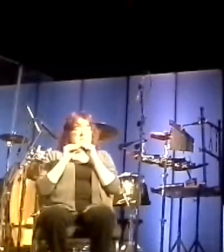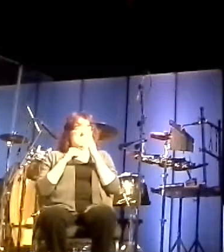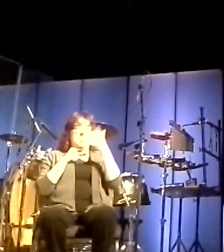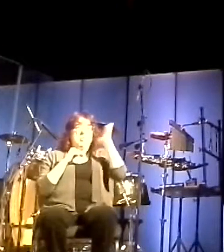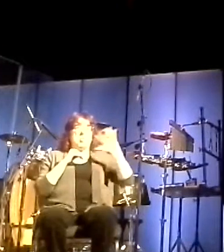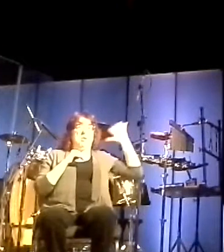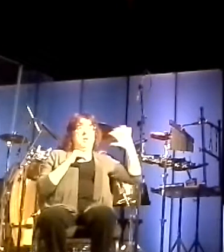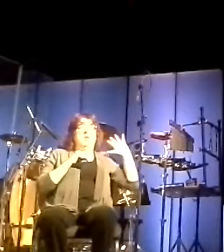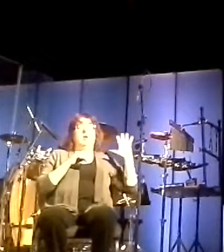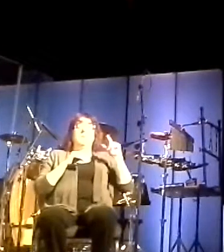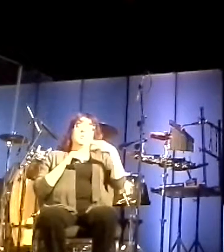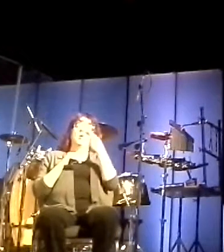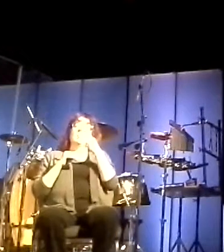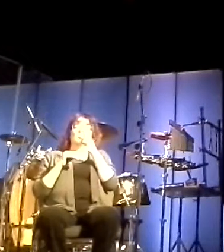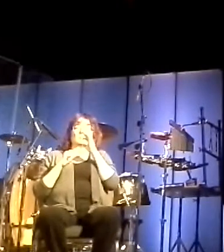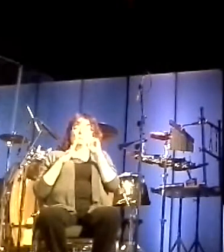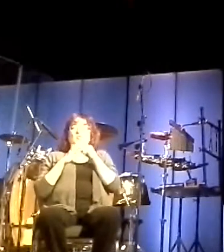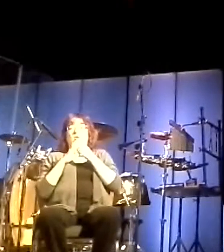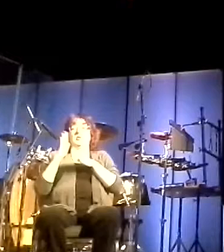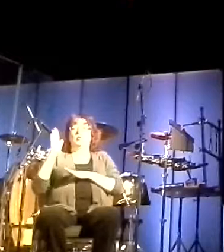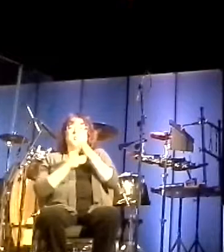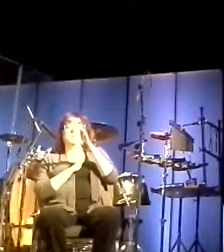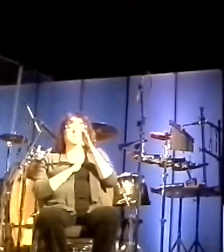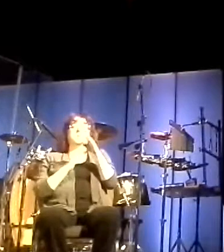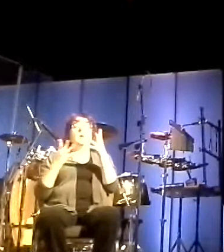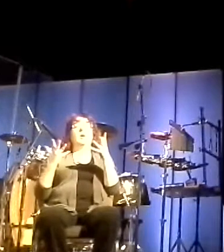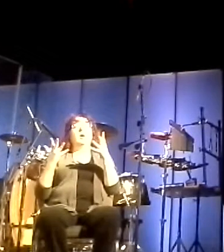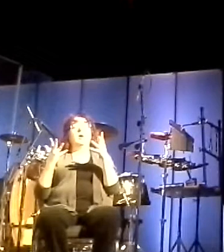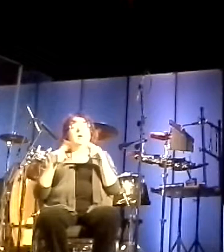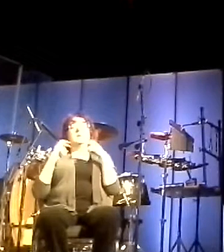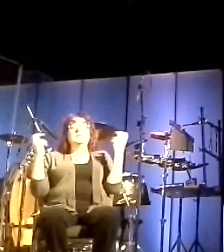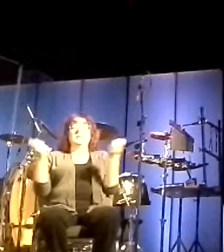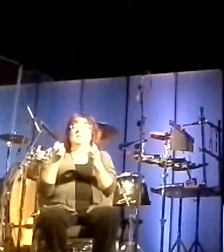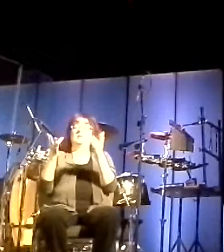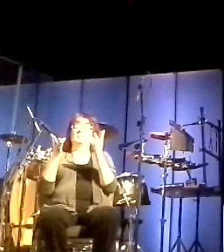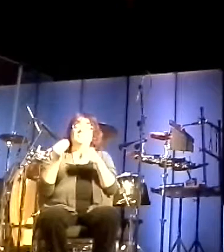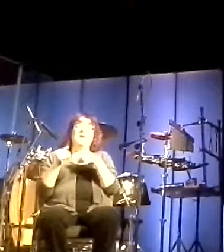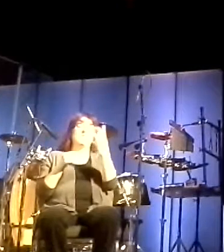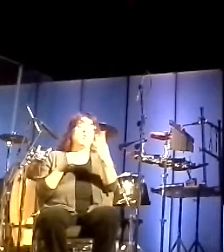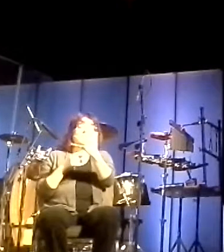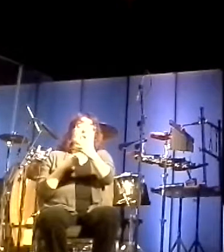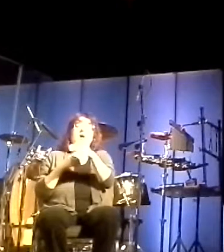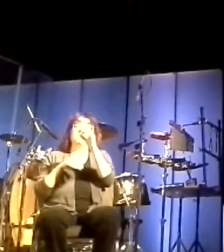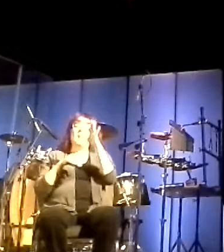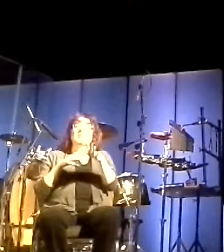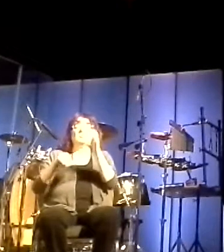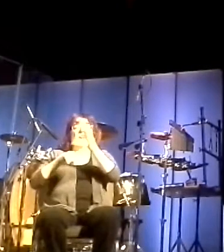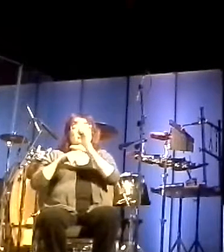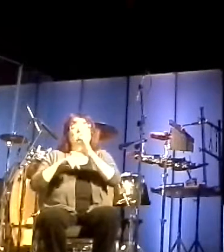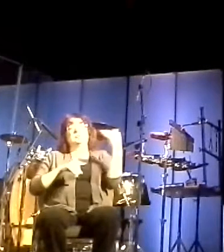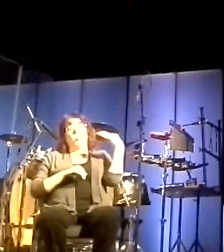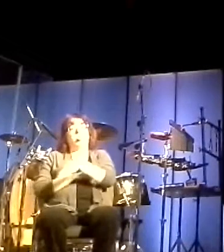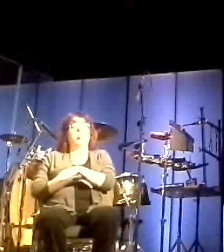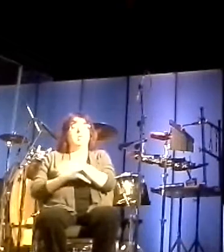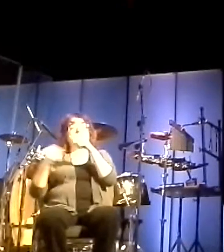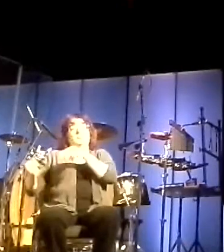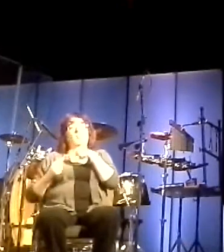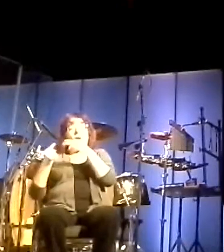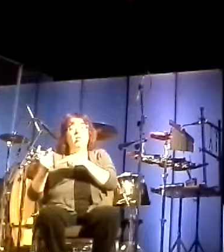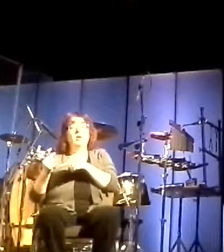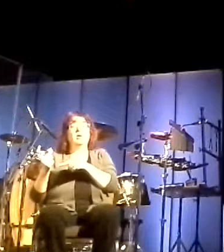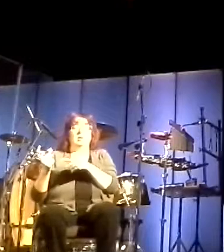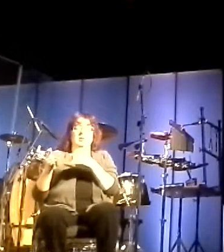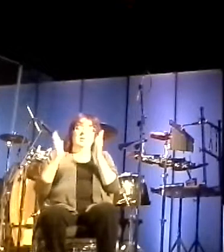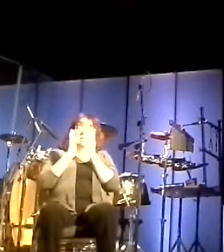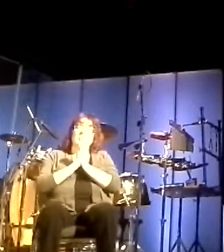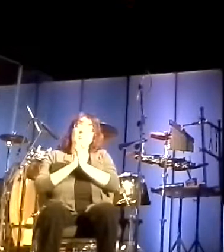years ago, and Pure Heart was just starting to zoom. We were just taking off. And in this meeting, there were about 4 or 5 other pastors, and their churches were struggling with it. And so